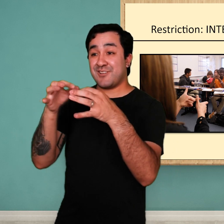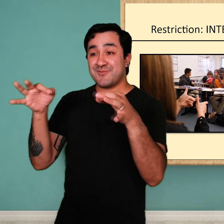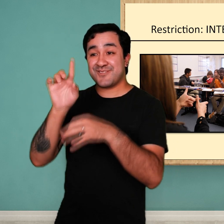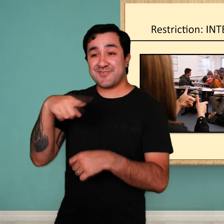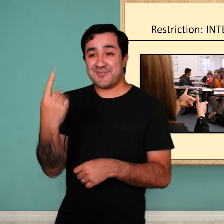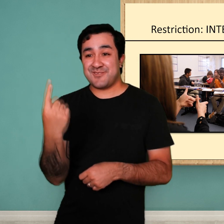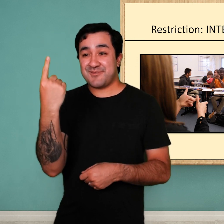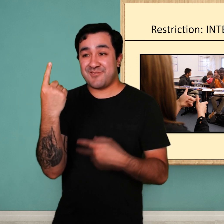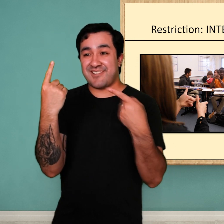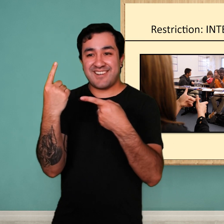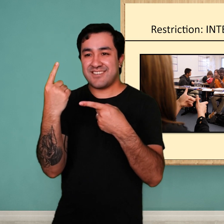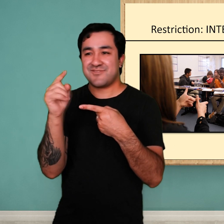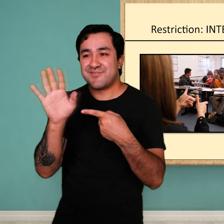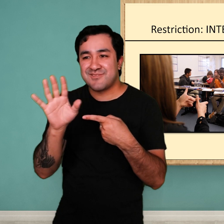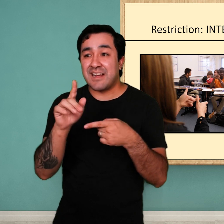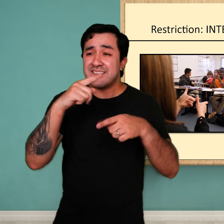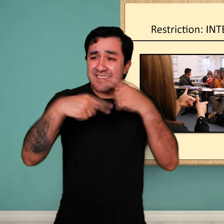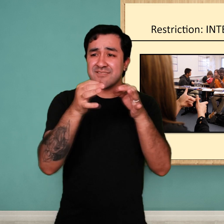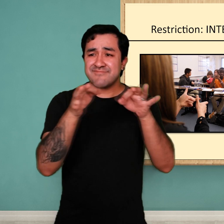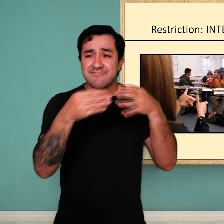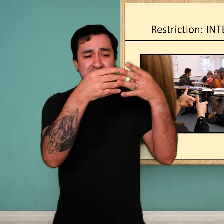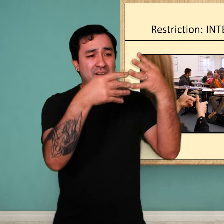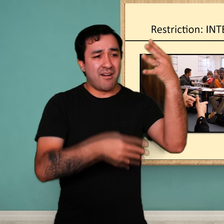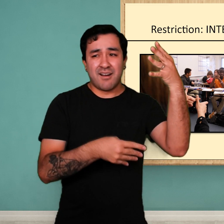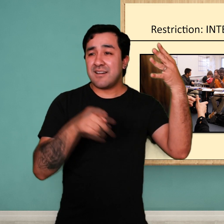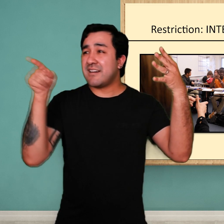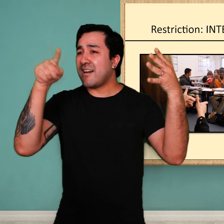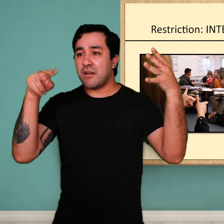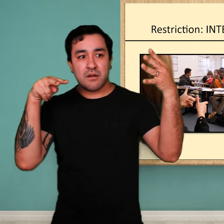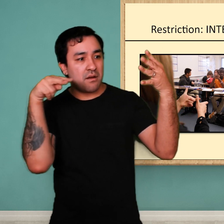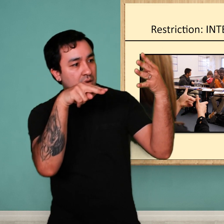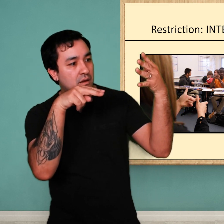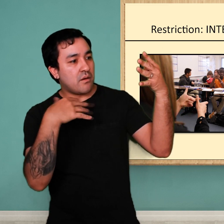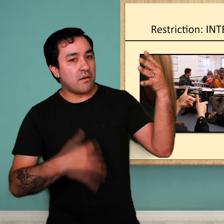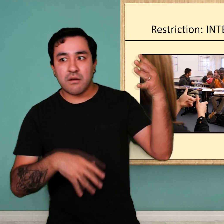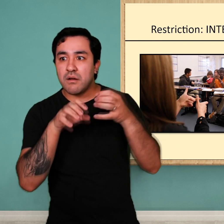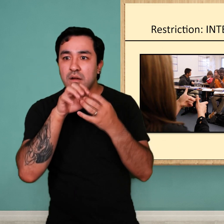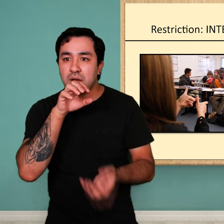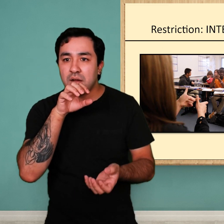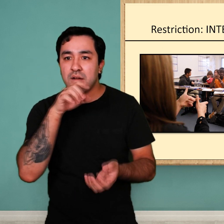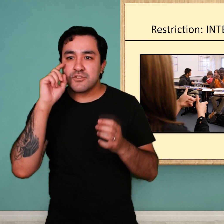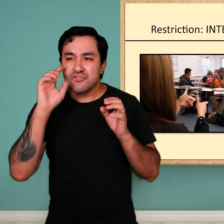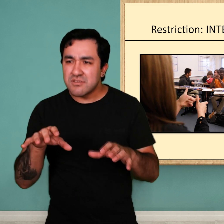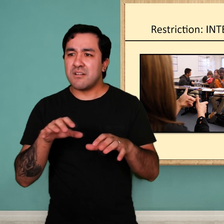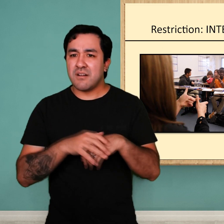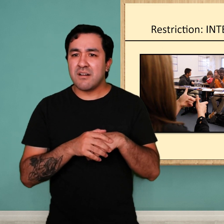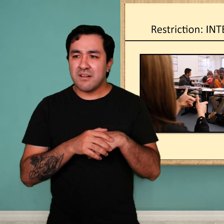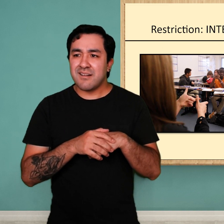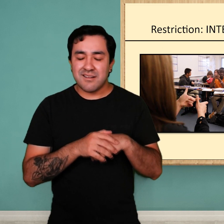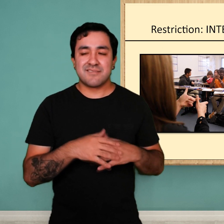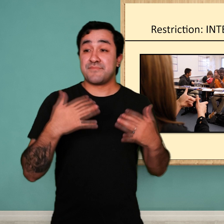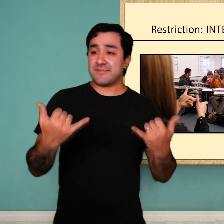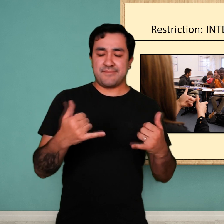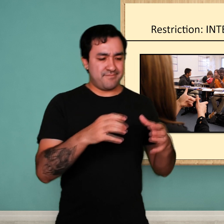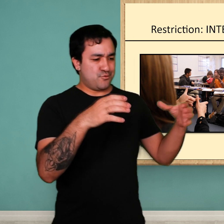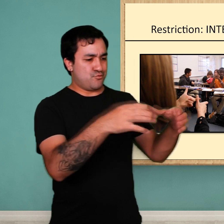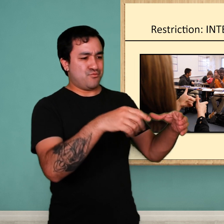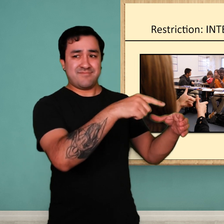is not universal and other sign languages exist. This group of people includes teachers and educational leaders.